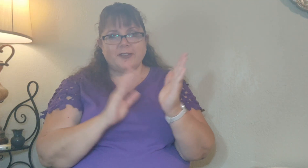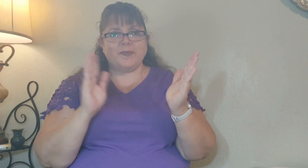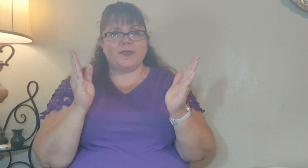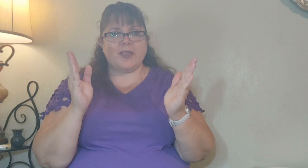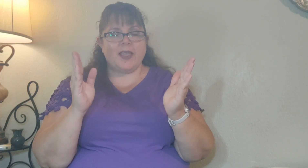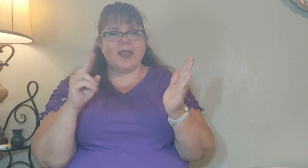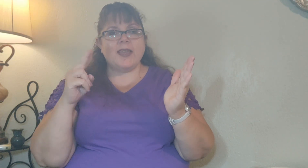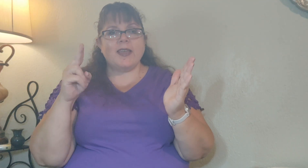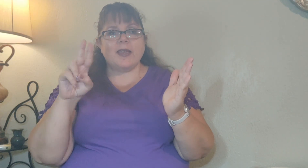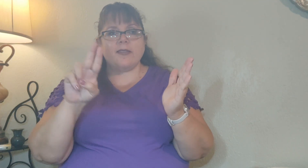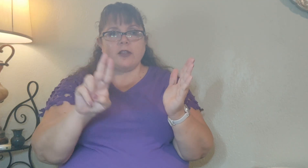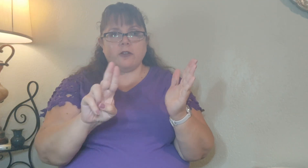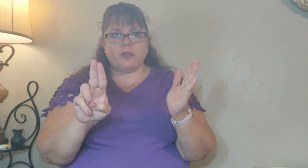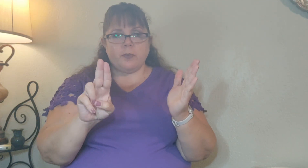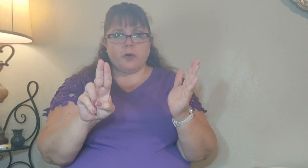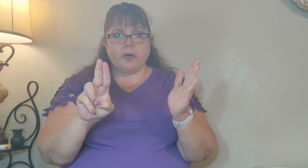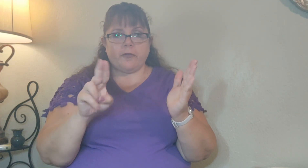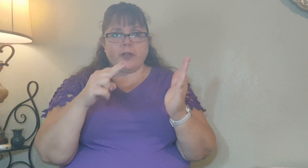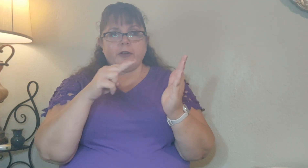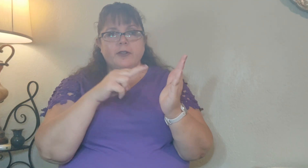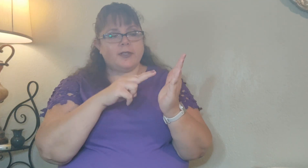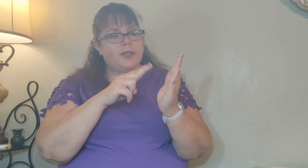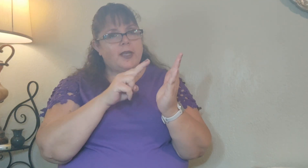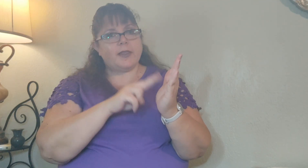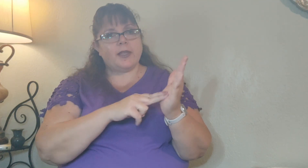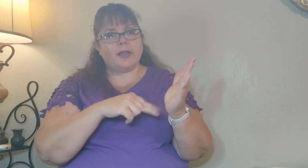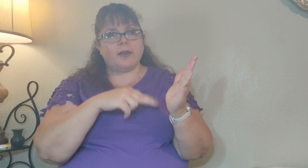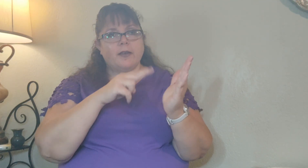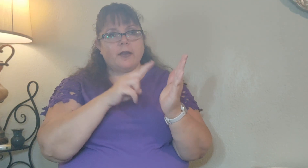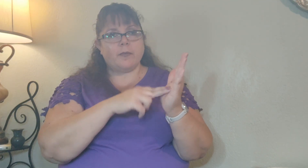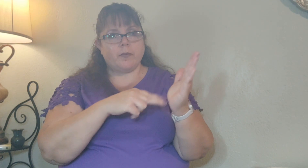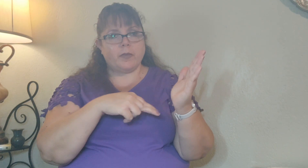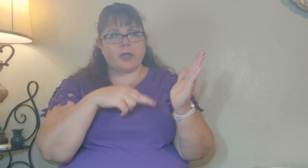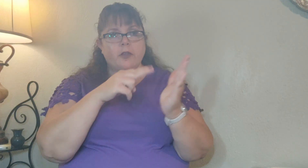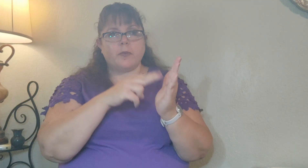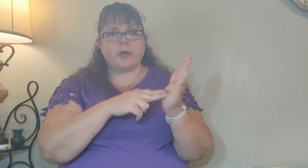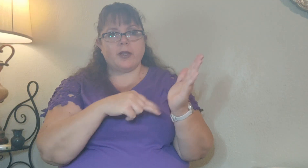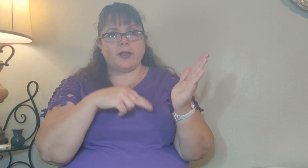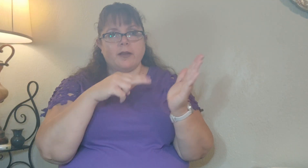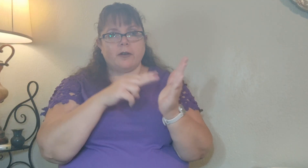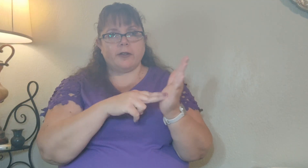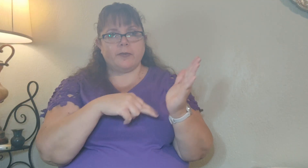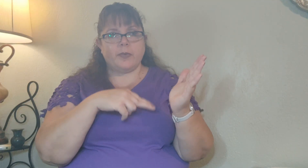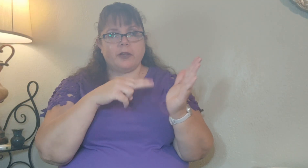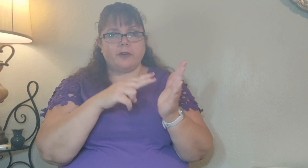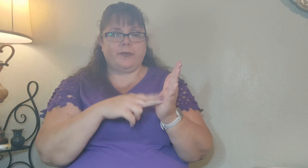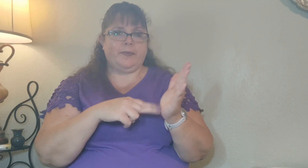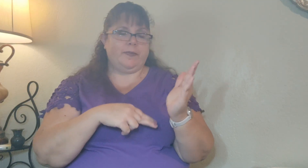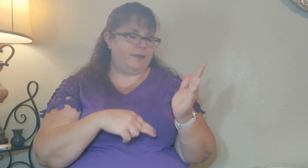here, and then your two pointer fingers, and then like you're putting it on butter.